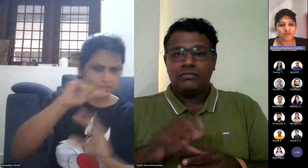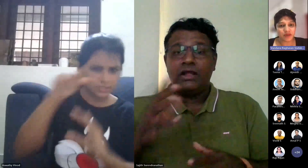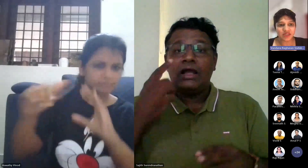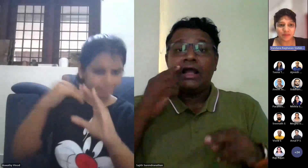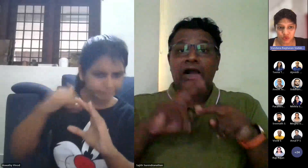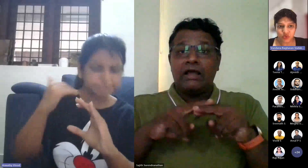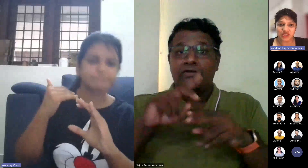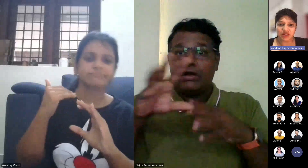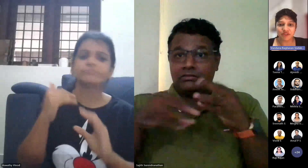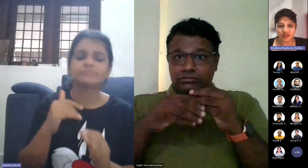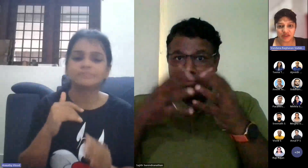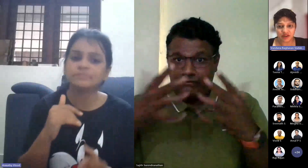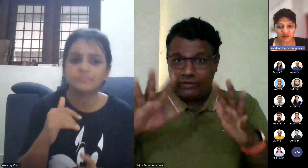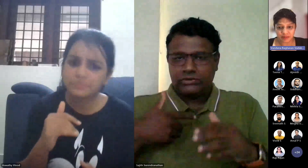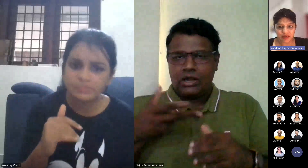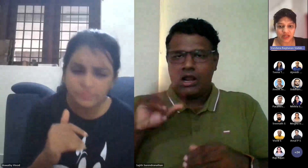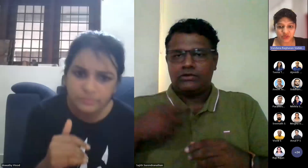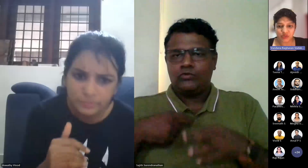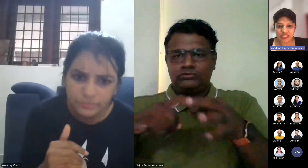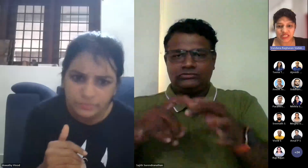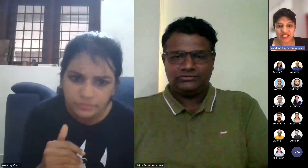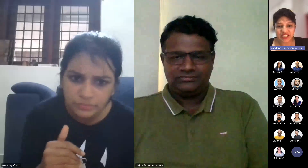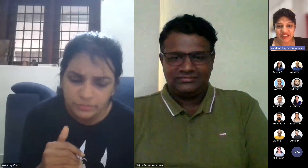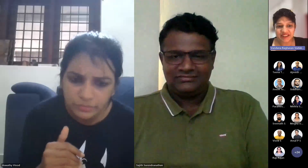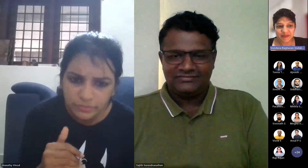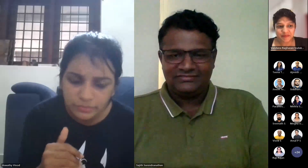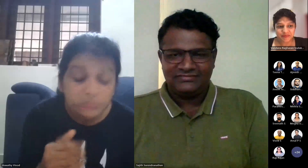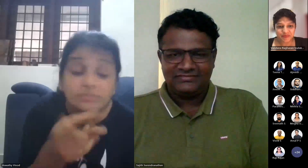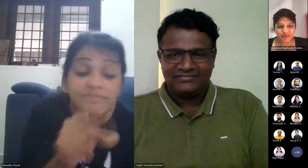or please unmute yourself and come and ask the question.